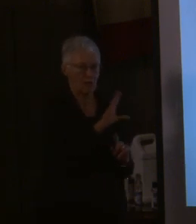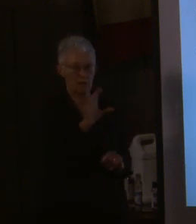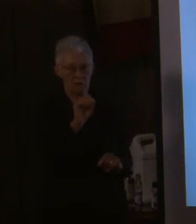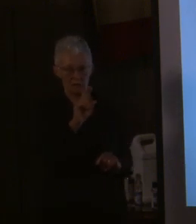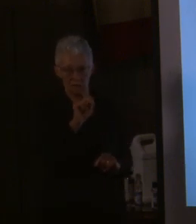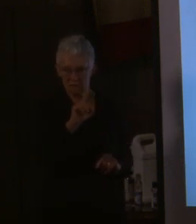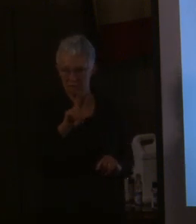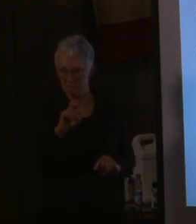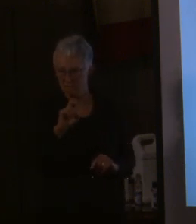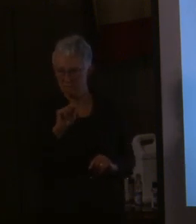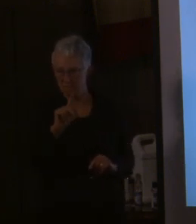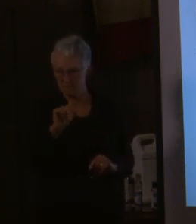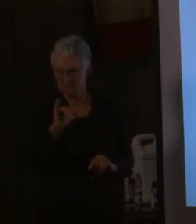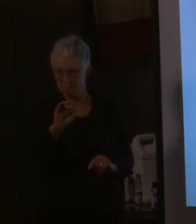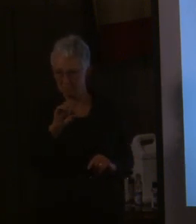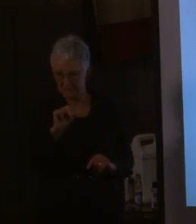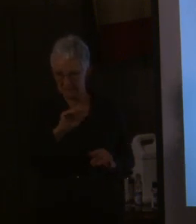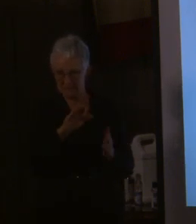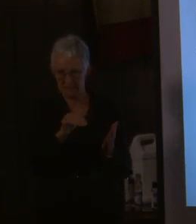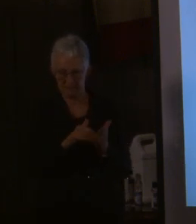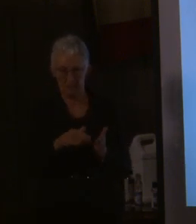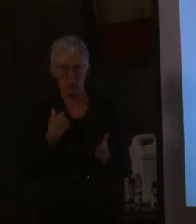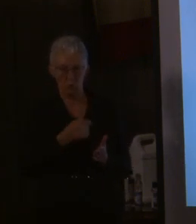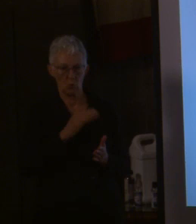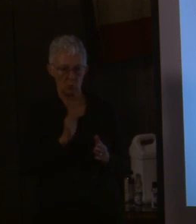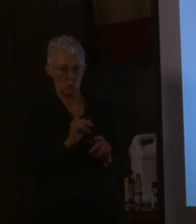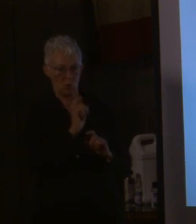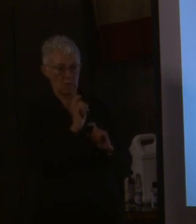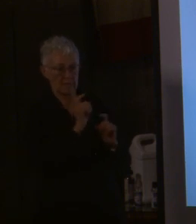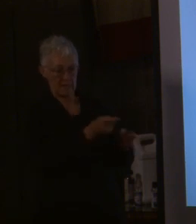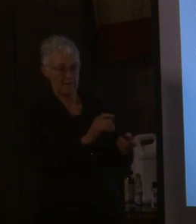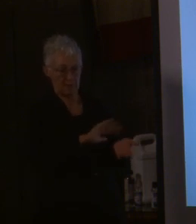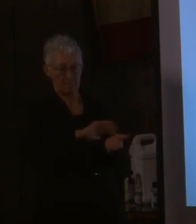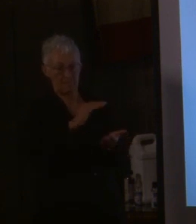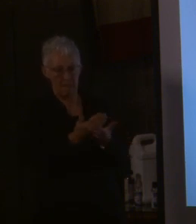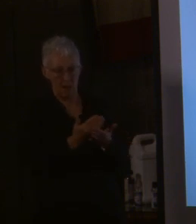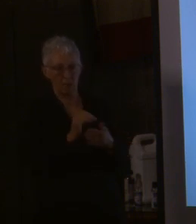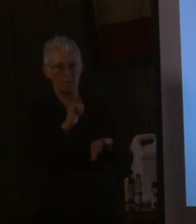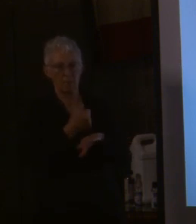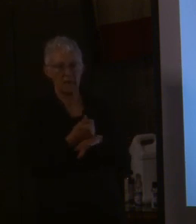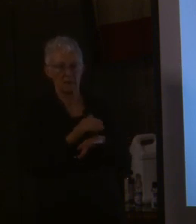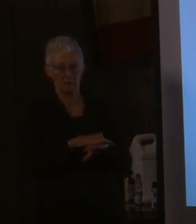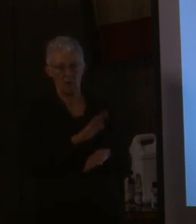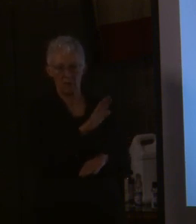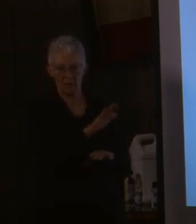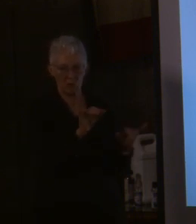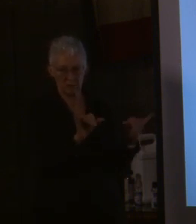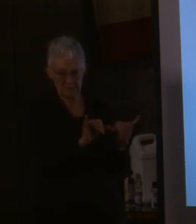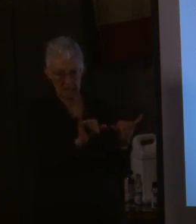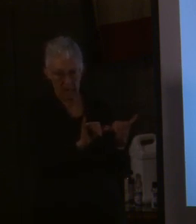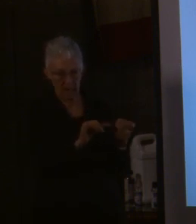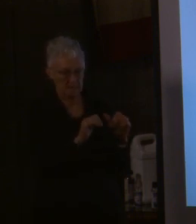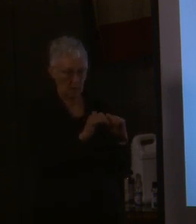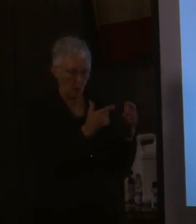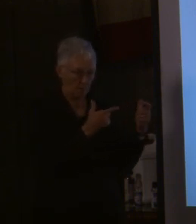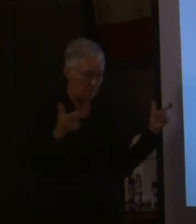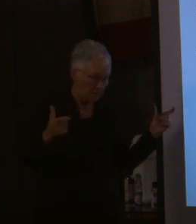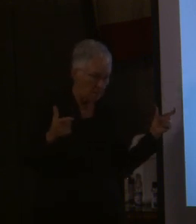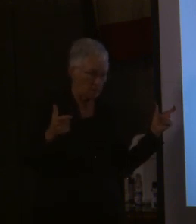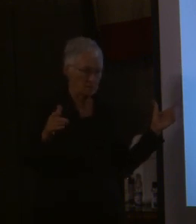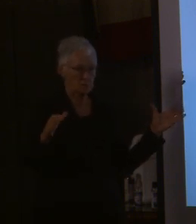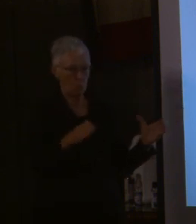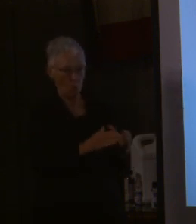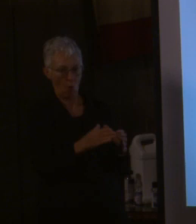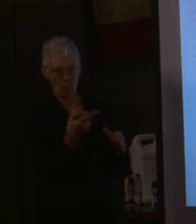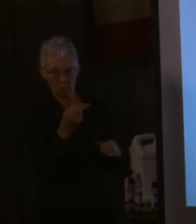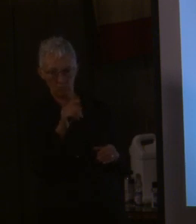going to be allocating it based upon their size, meeting space, and number of guests. So we're going to be breaking